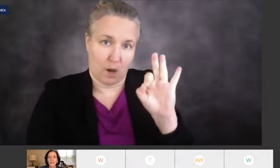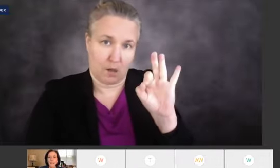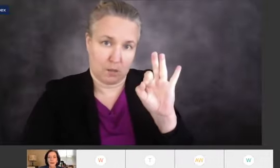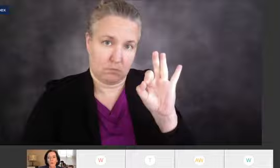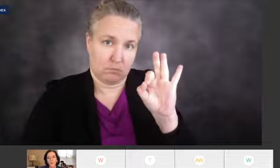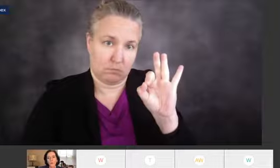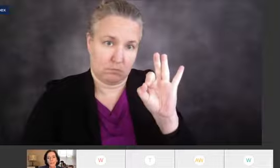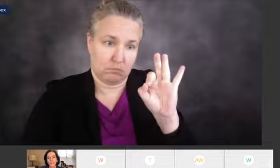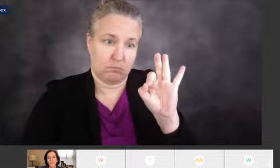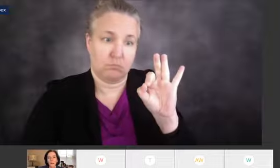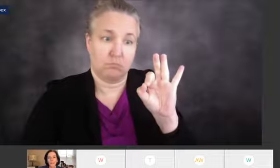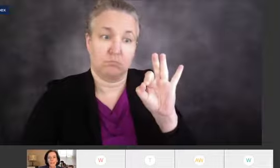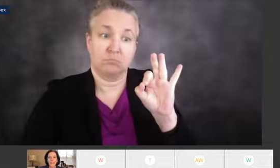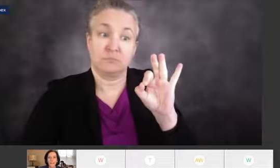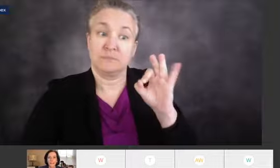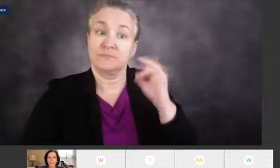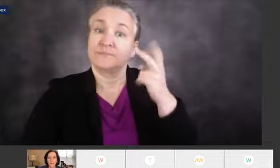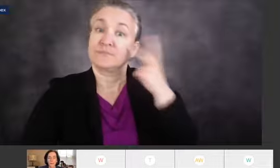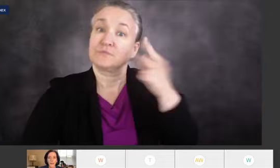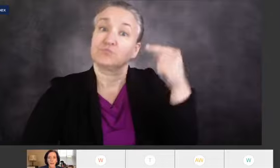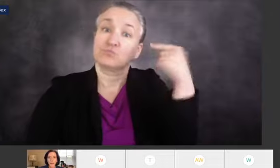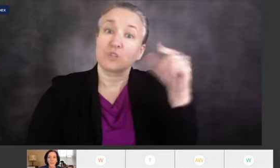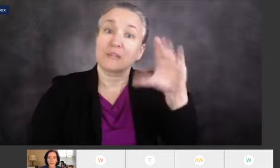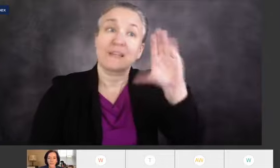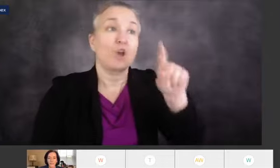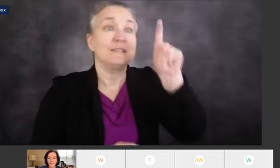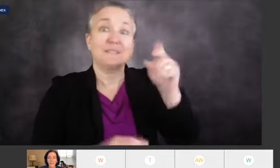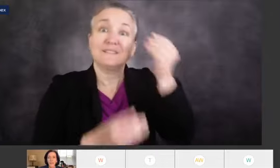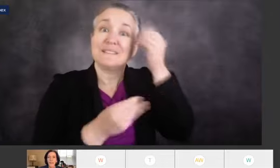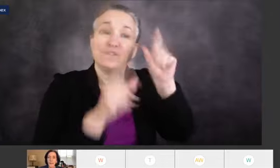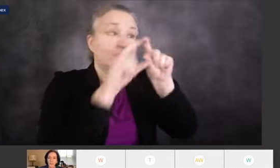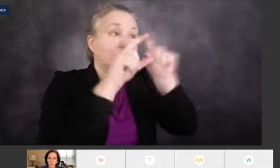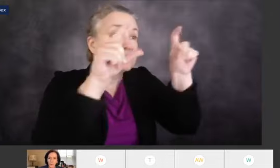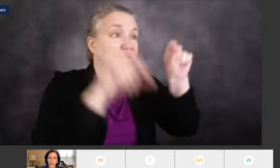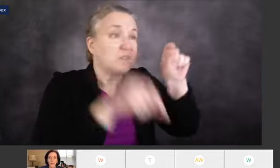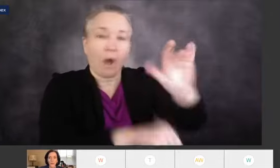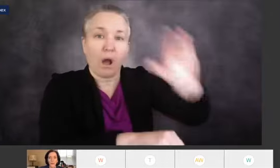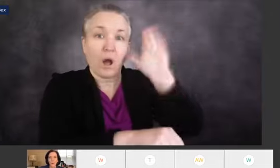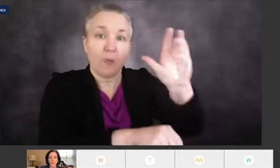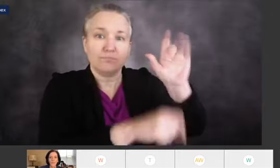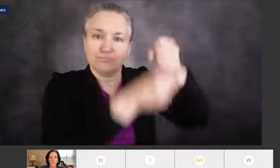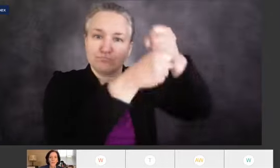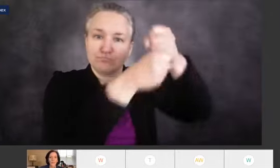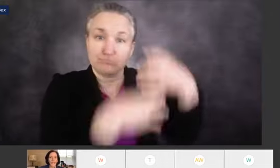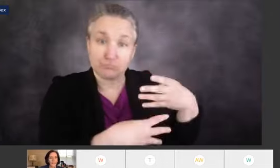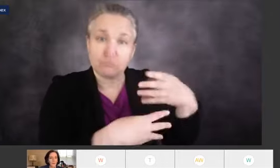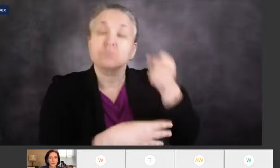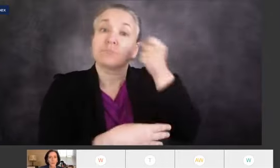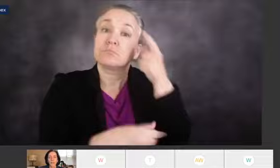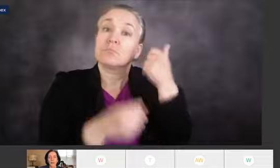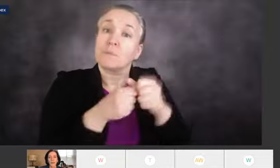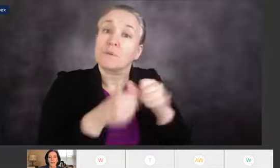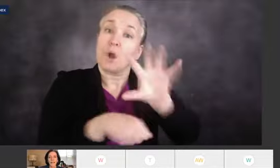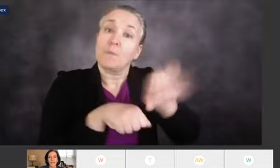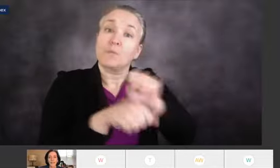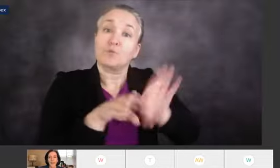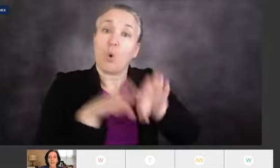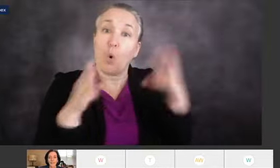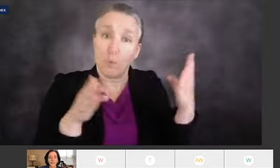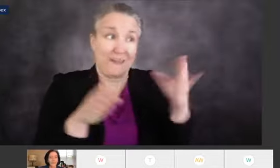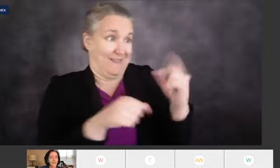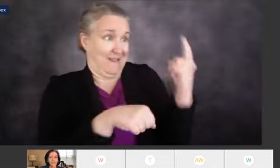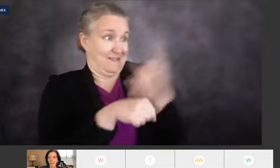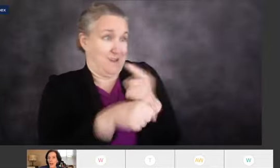montcopa.org/COVID-19, click on the green County Testing Information button. And as a reminder, appointments open at 8:30 on the day